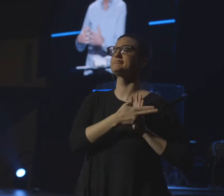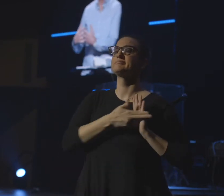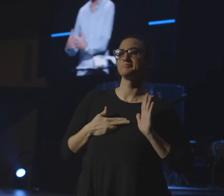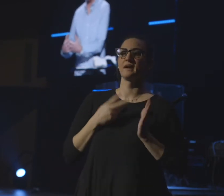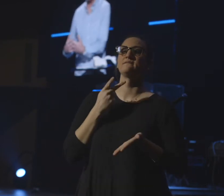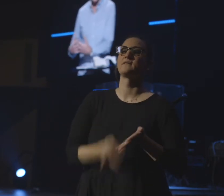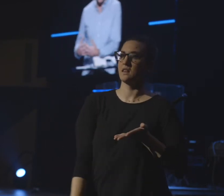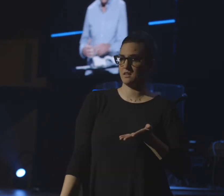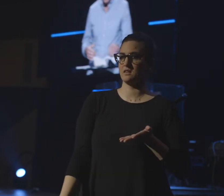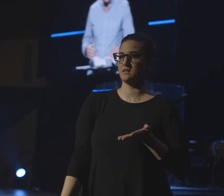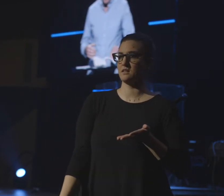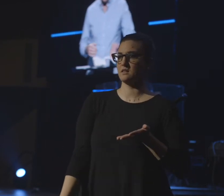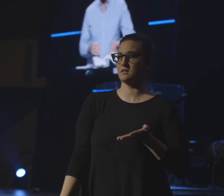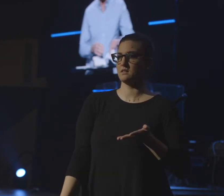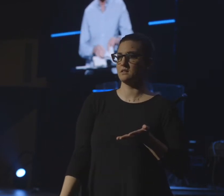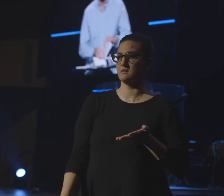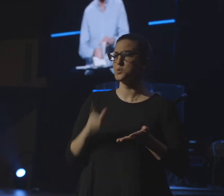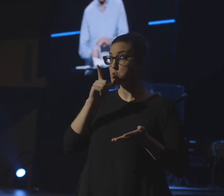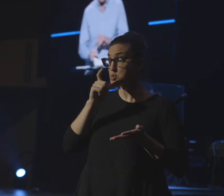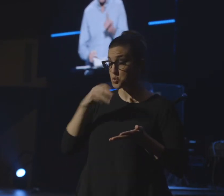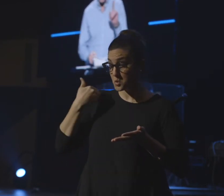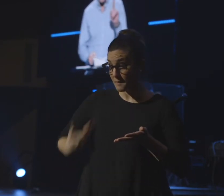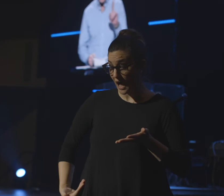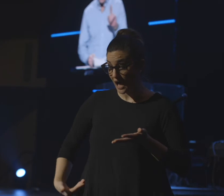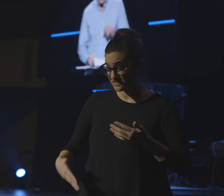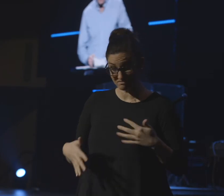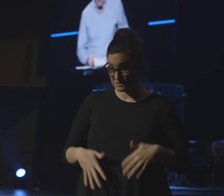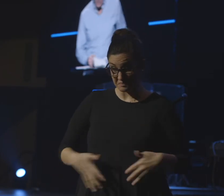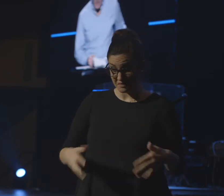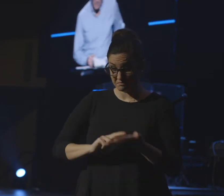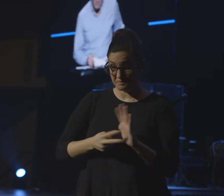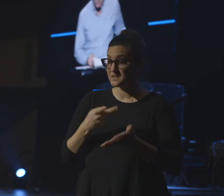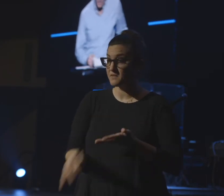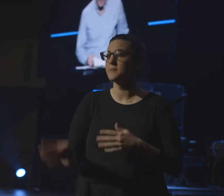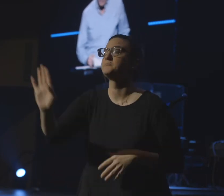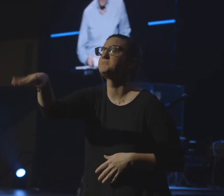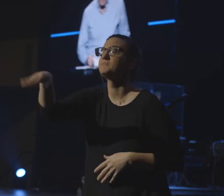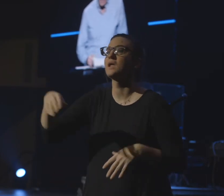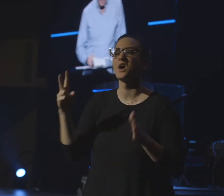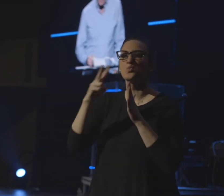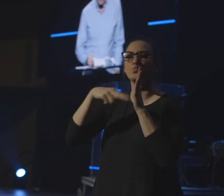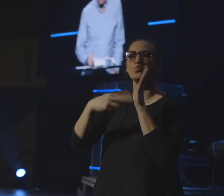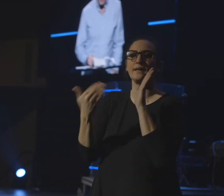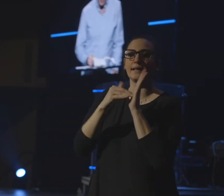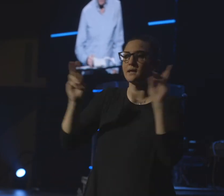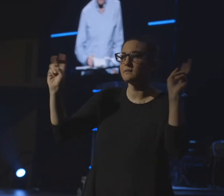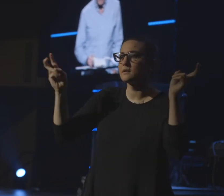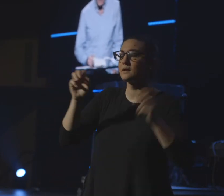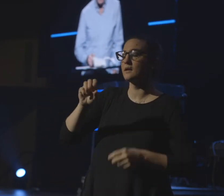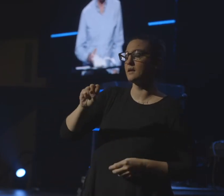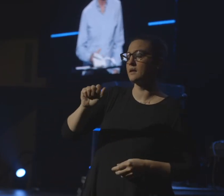It's not second best. You're a failure. Look how it opens. Carefully listen. Now Sarah, Abram's wife, had